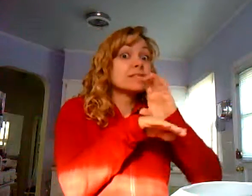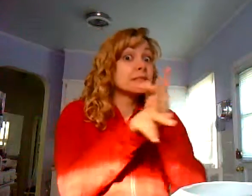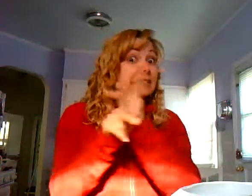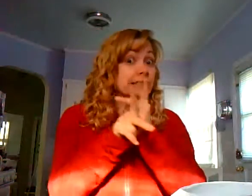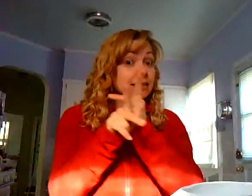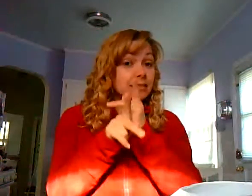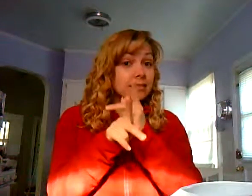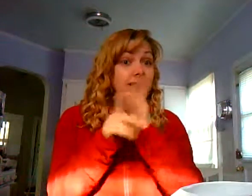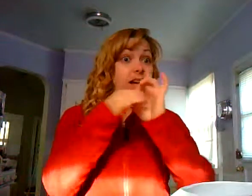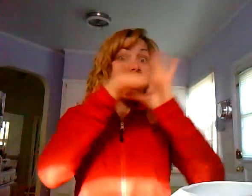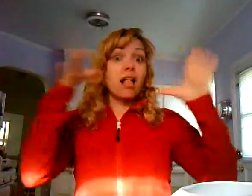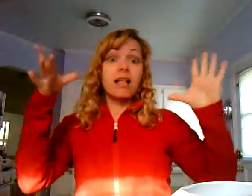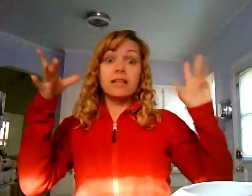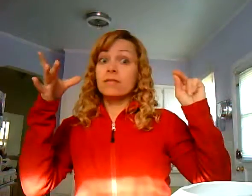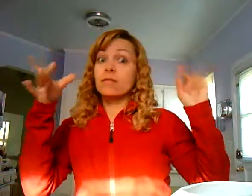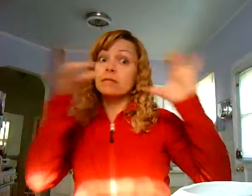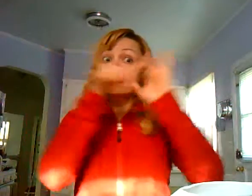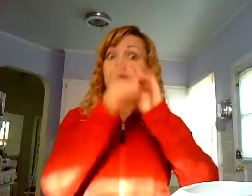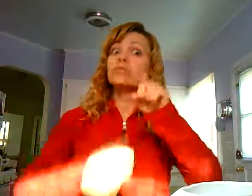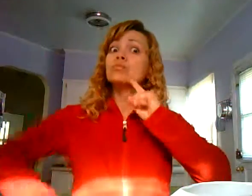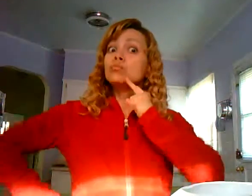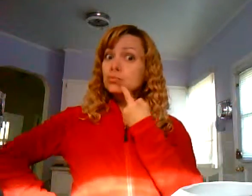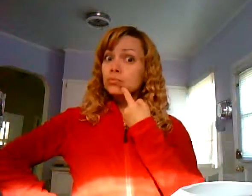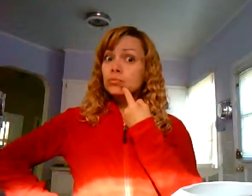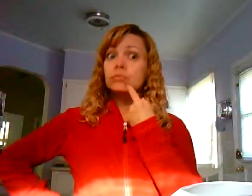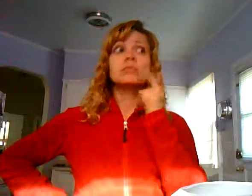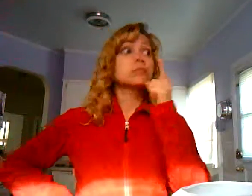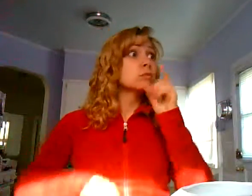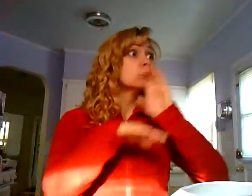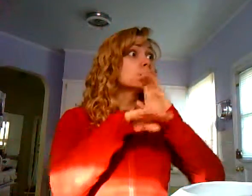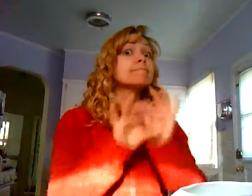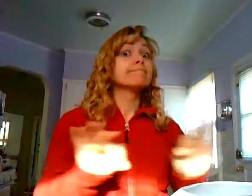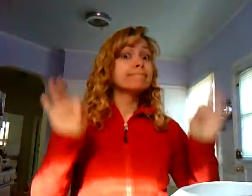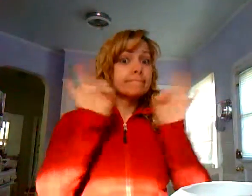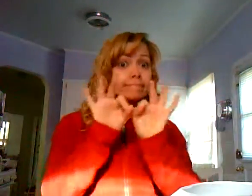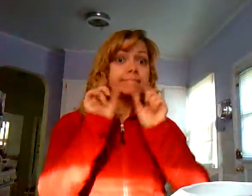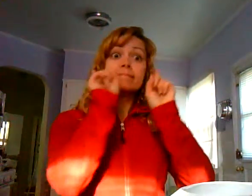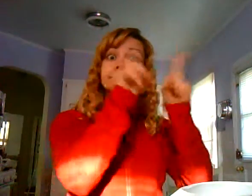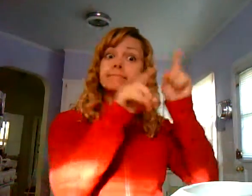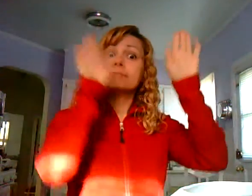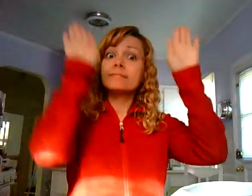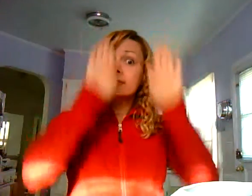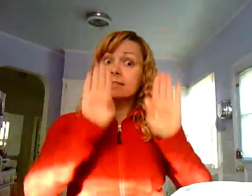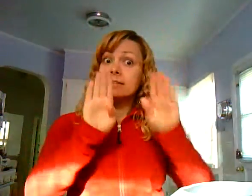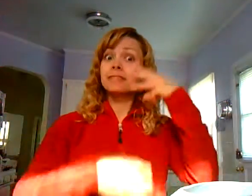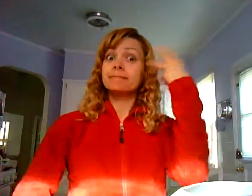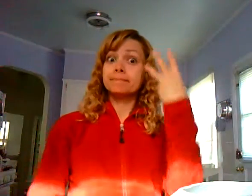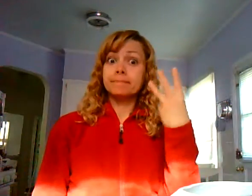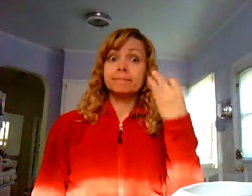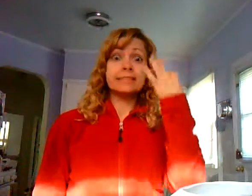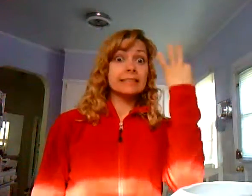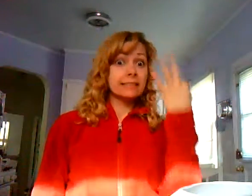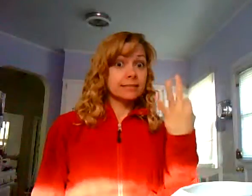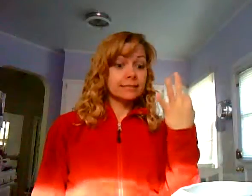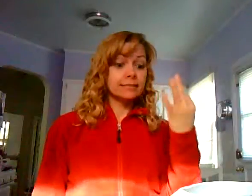Jesus but not the church you can't separate the head from the body if you're serious about following Jesus then you have to be